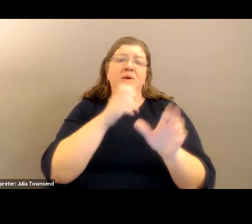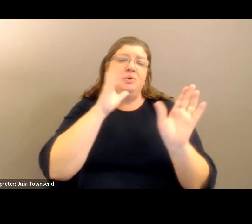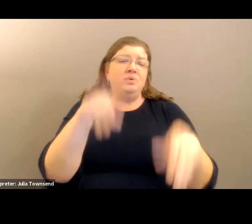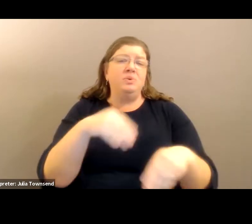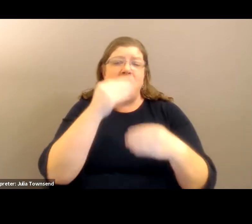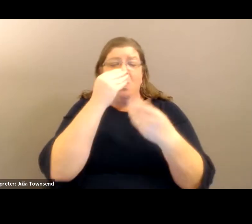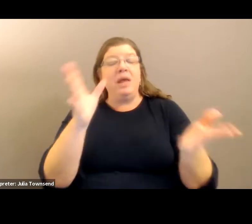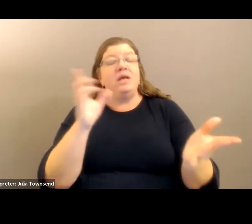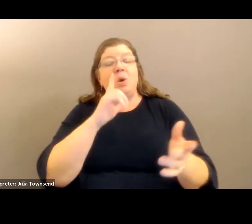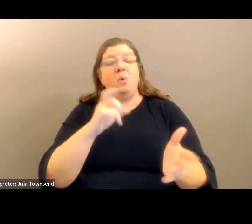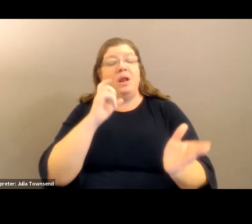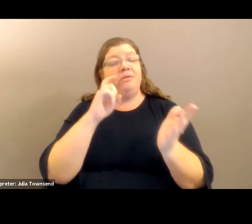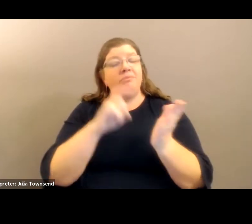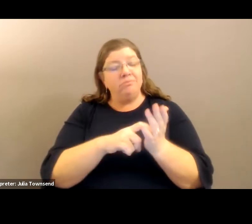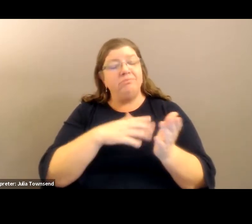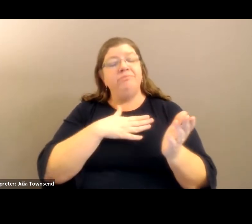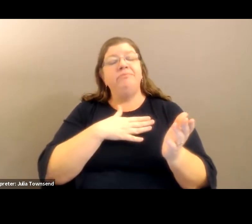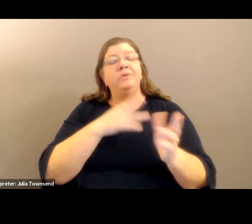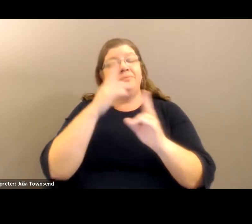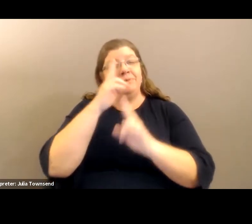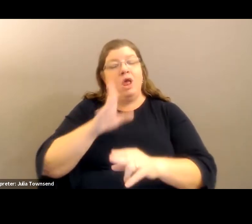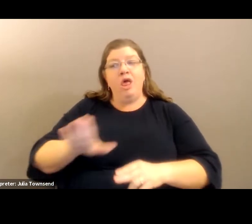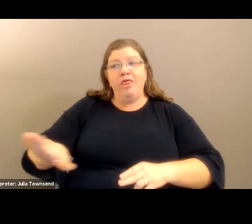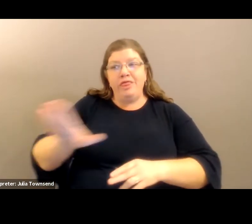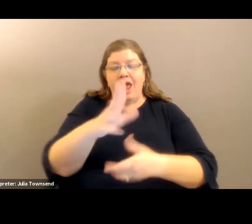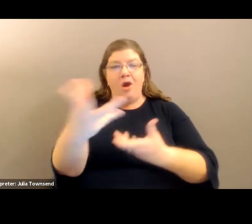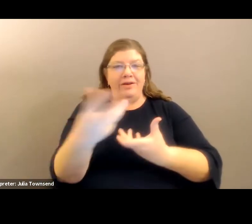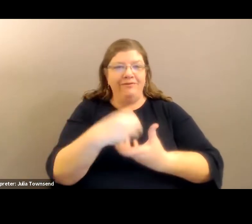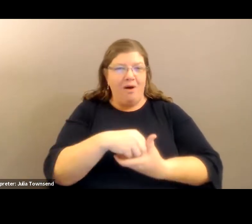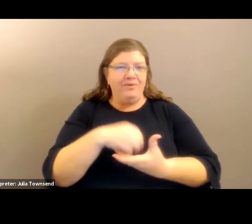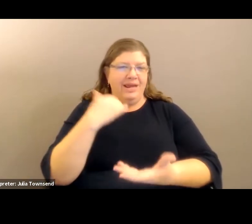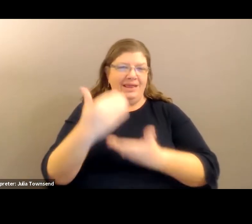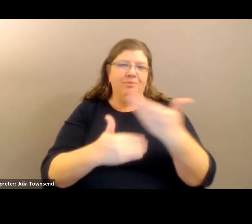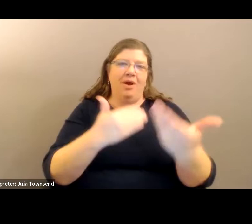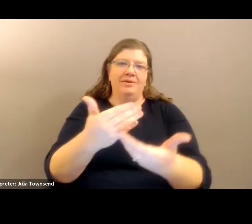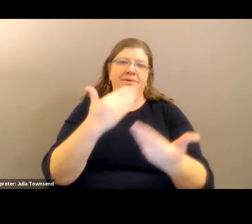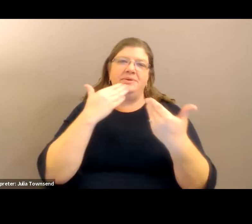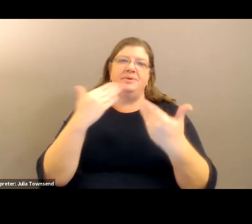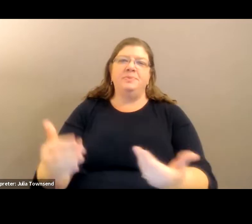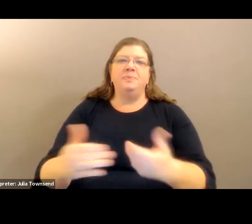to acknowledge their engagement in this whole process.